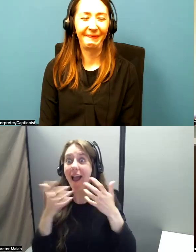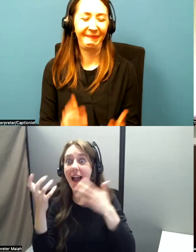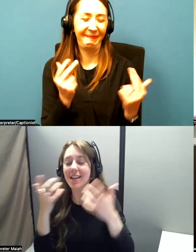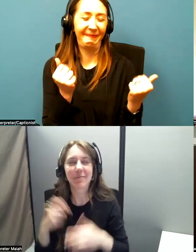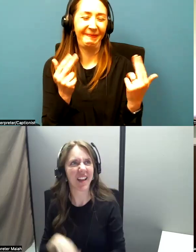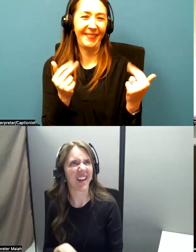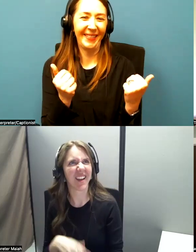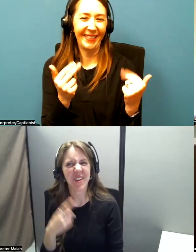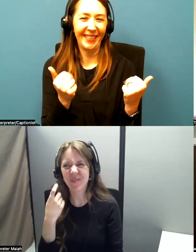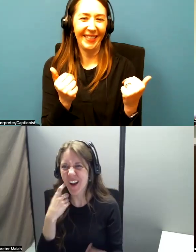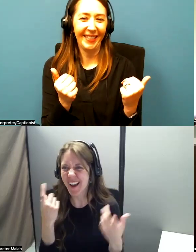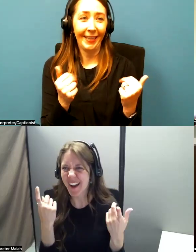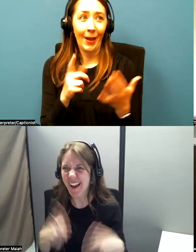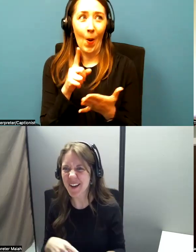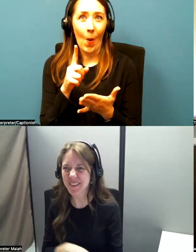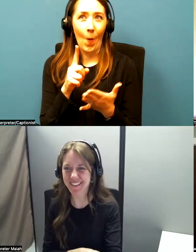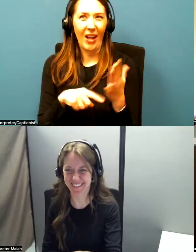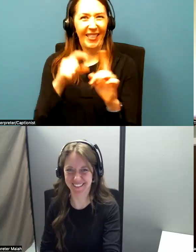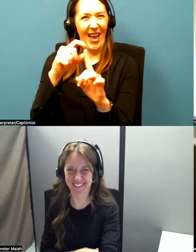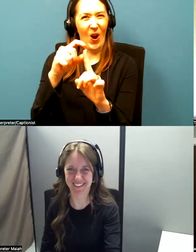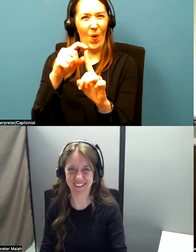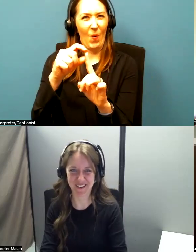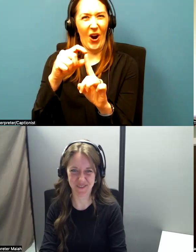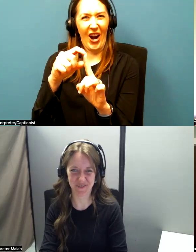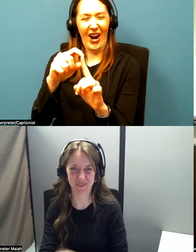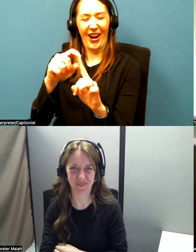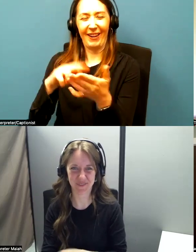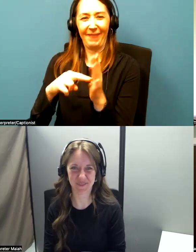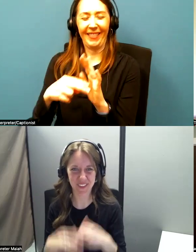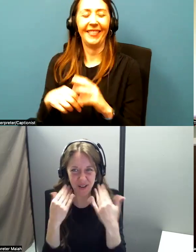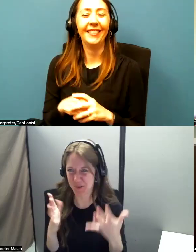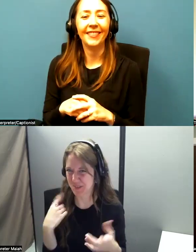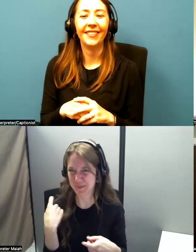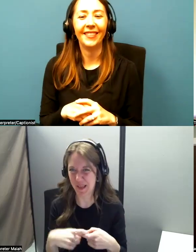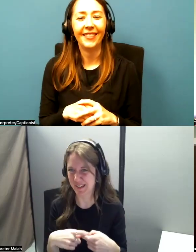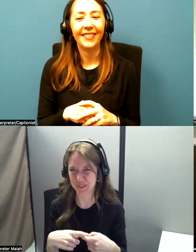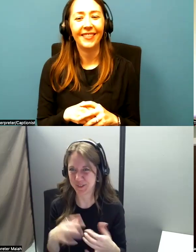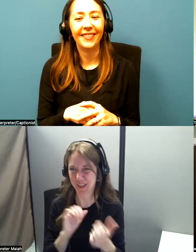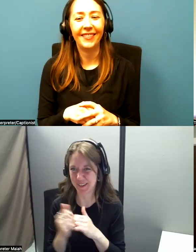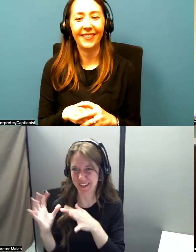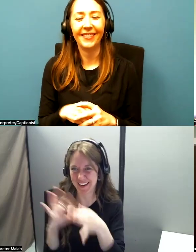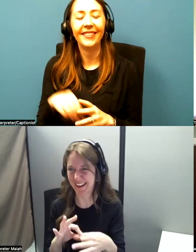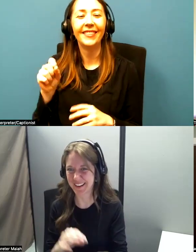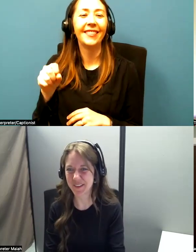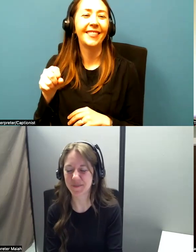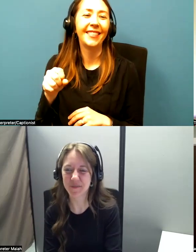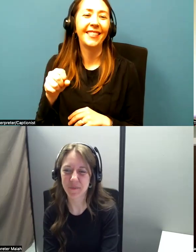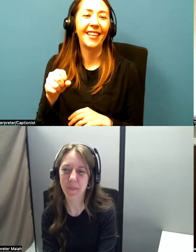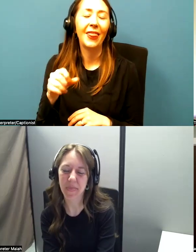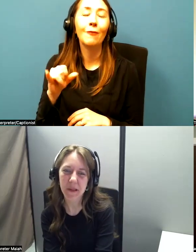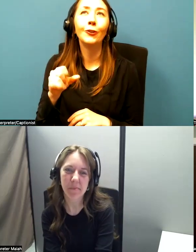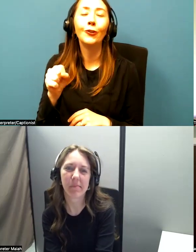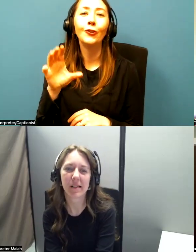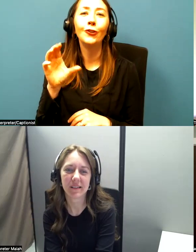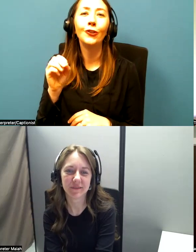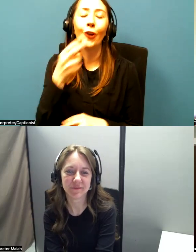and What's that word? I'm explaining to do with that. Oh, yeah, it was so fun. That was such